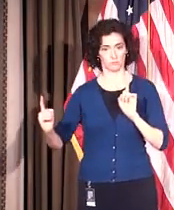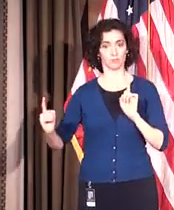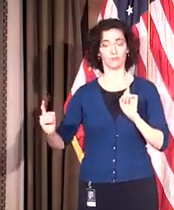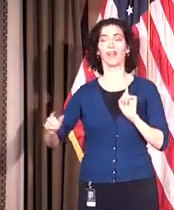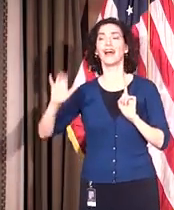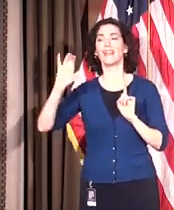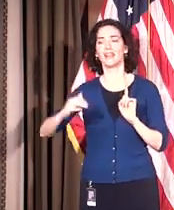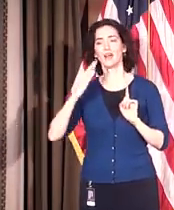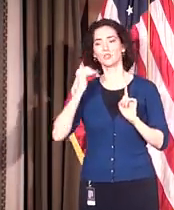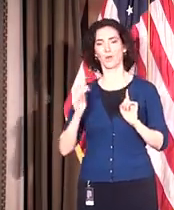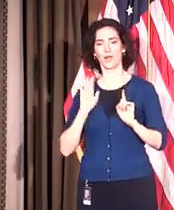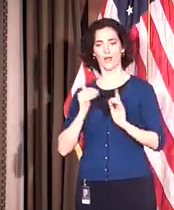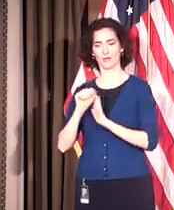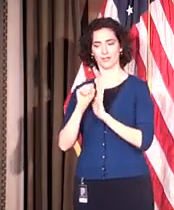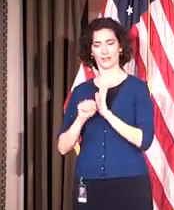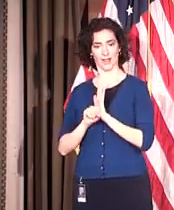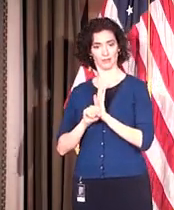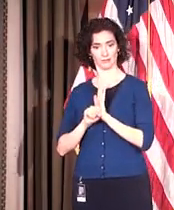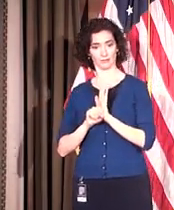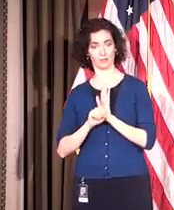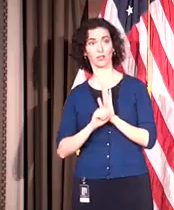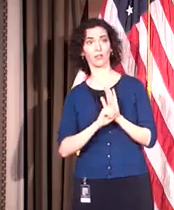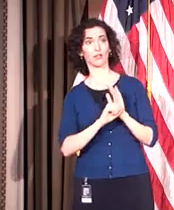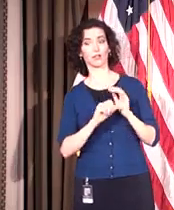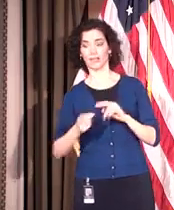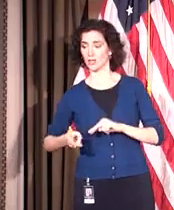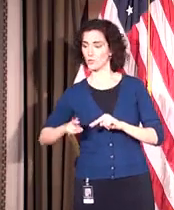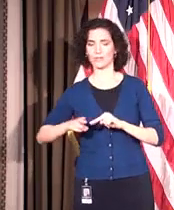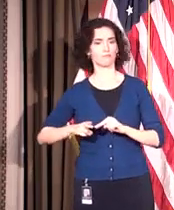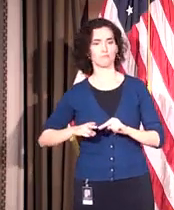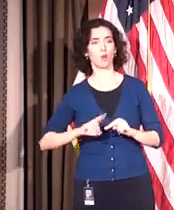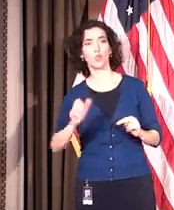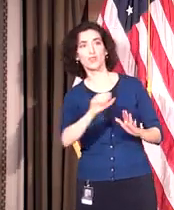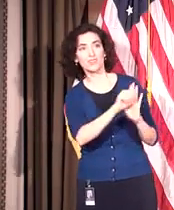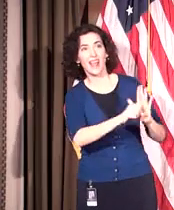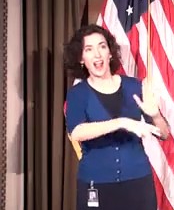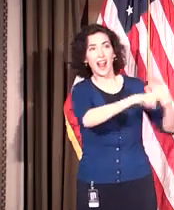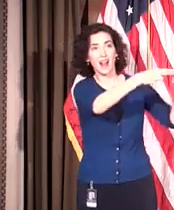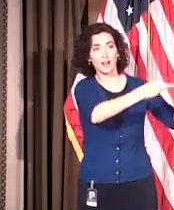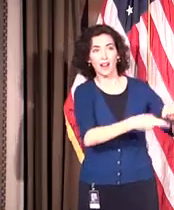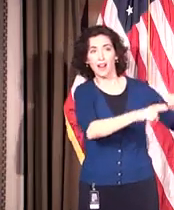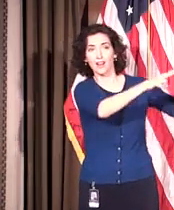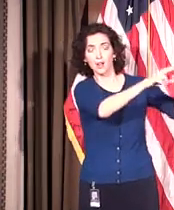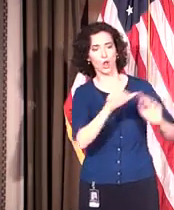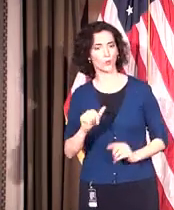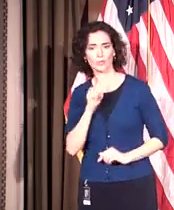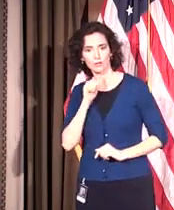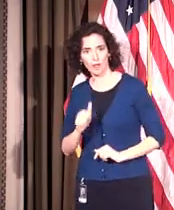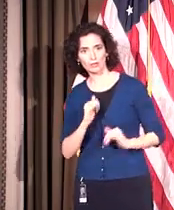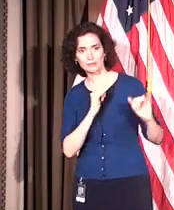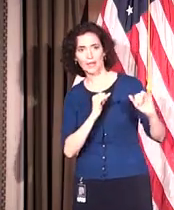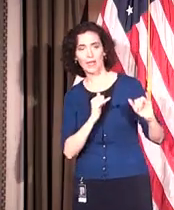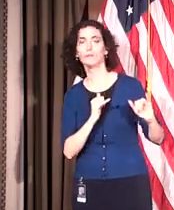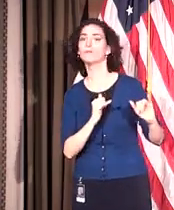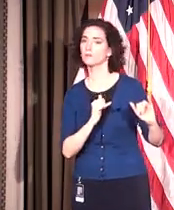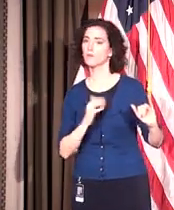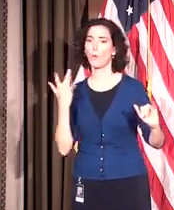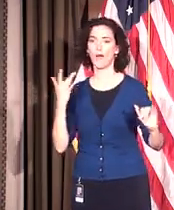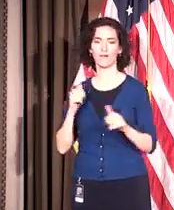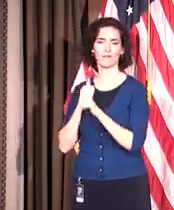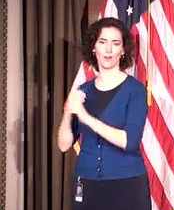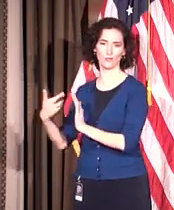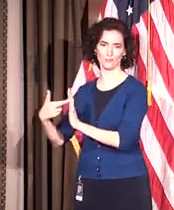seen increases like other states have until now. And that's why I think we won't reach the levels that other states have, but we